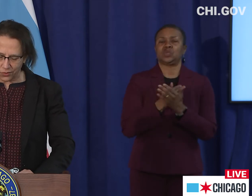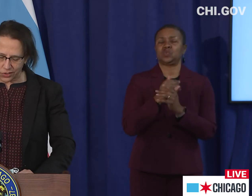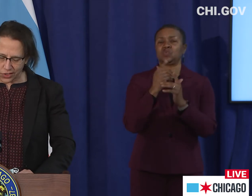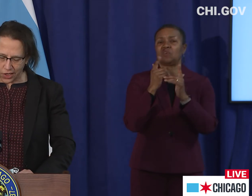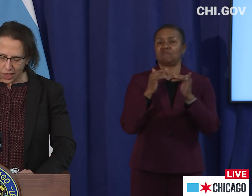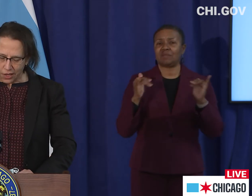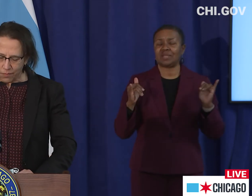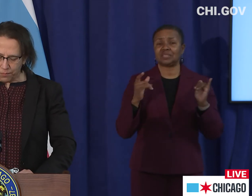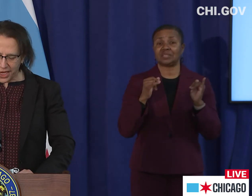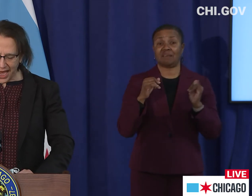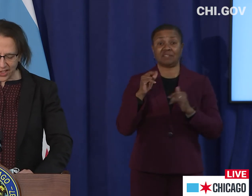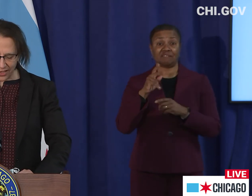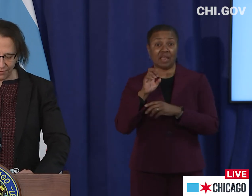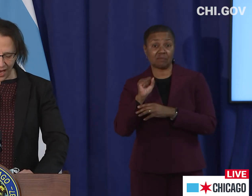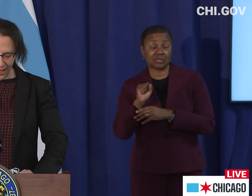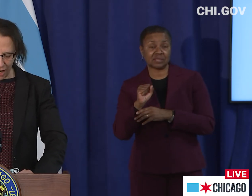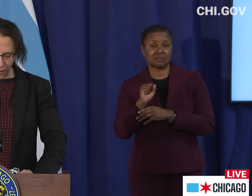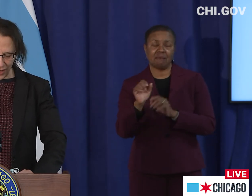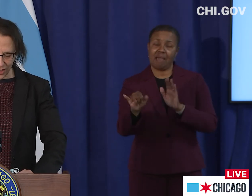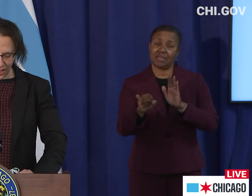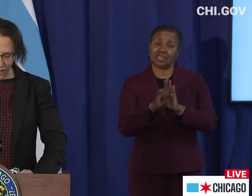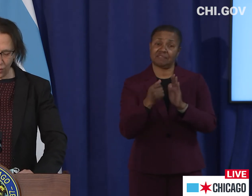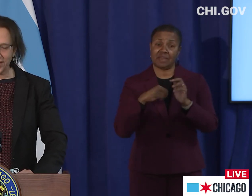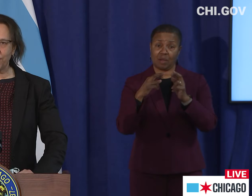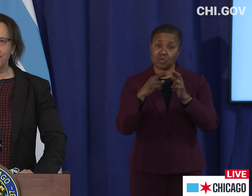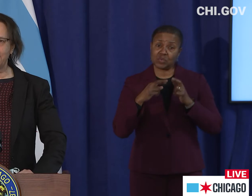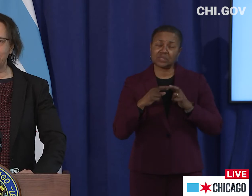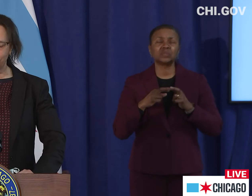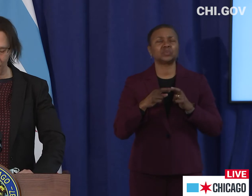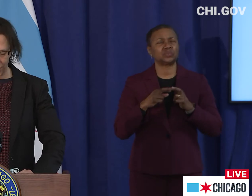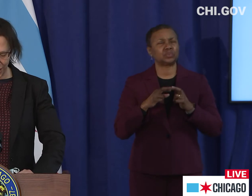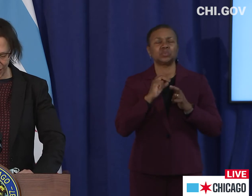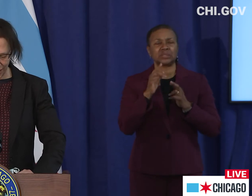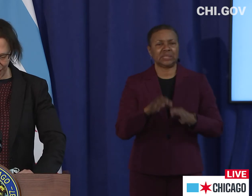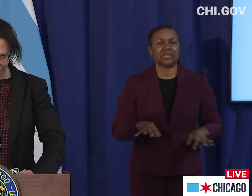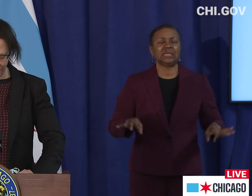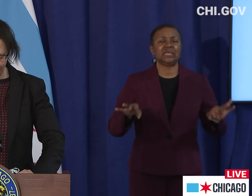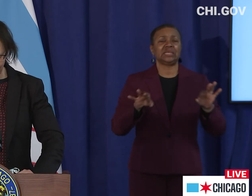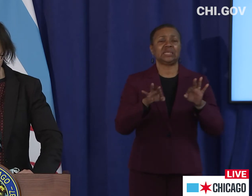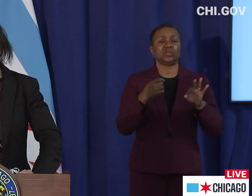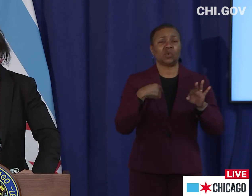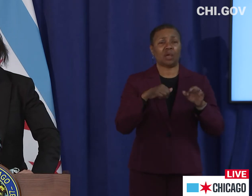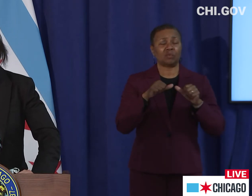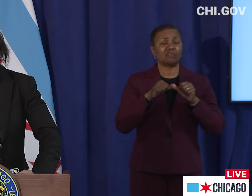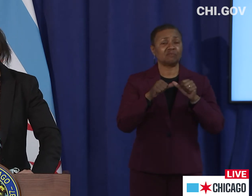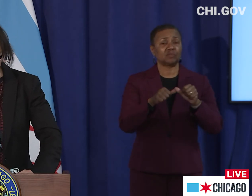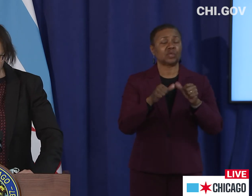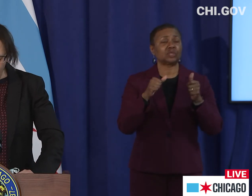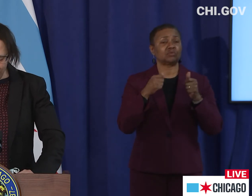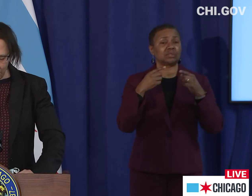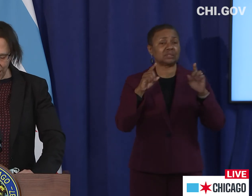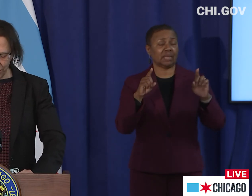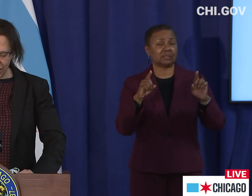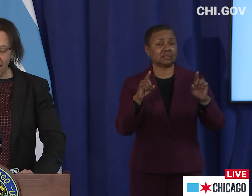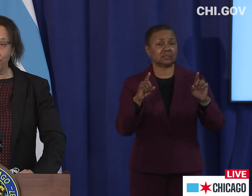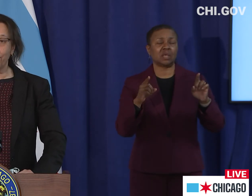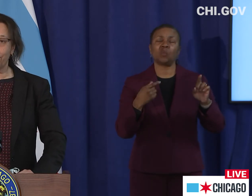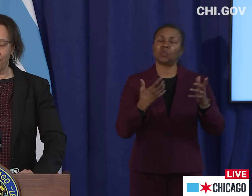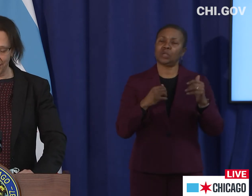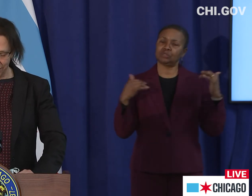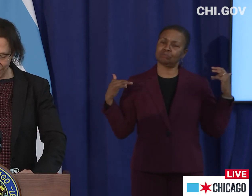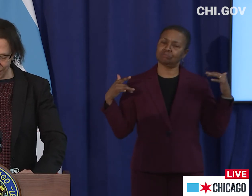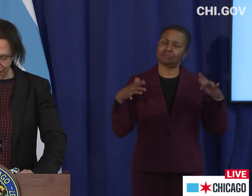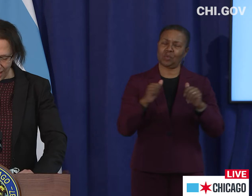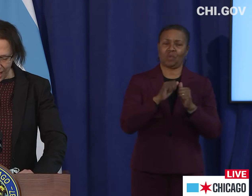of the virus being identified in our region, is going to be key to our success. We all want to be able to gather